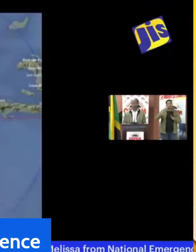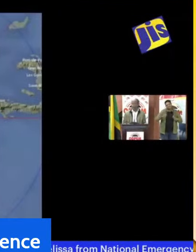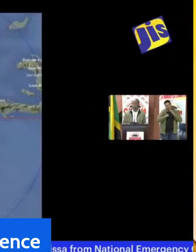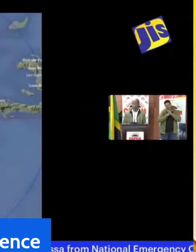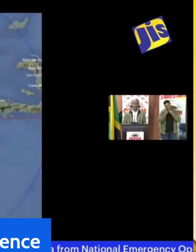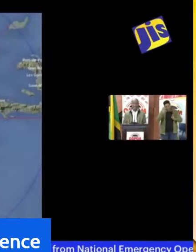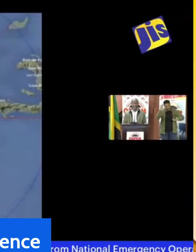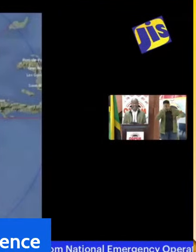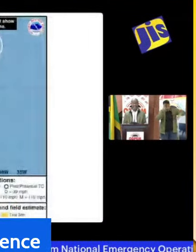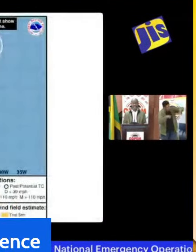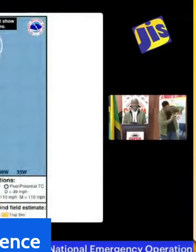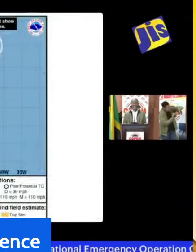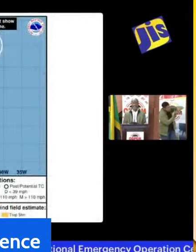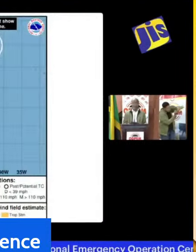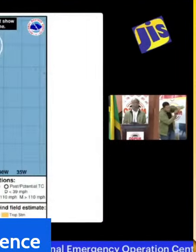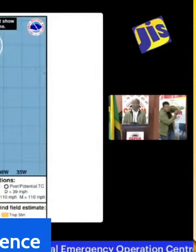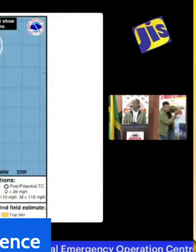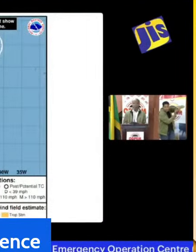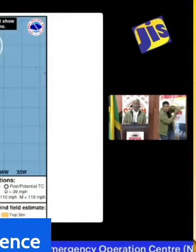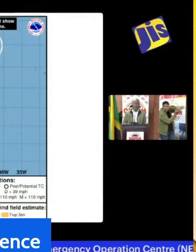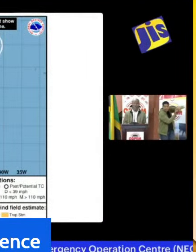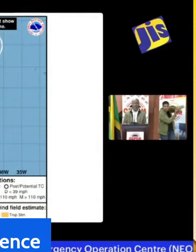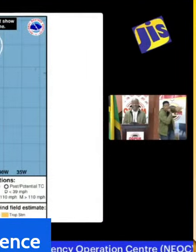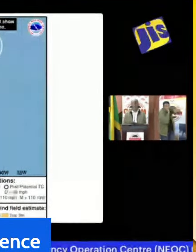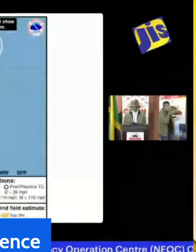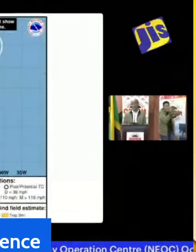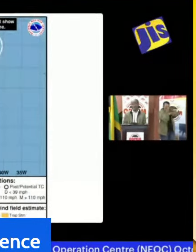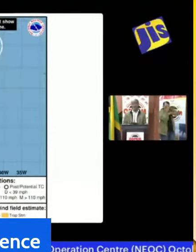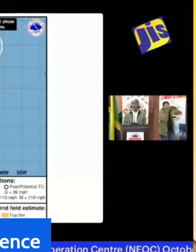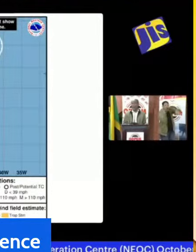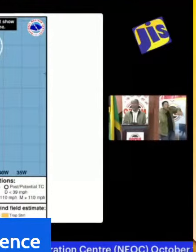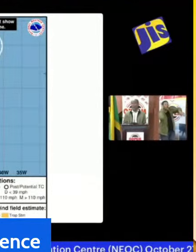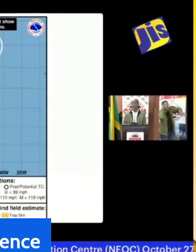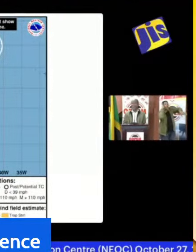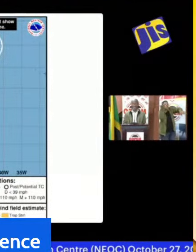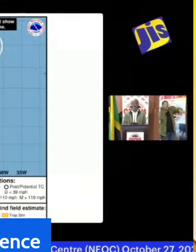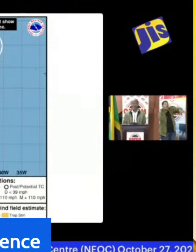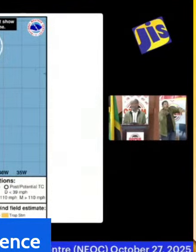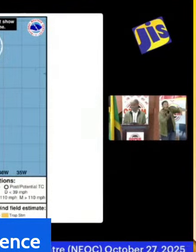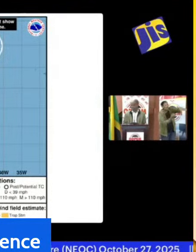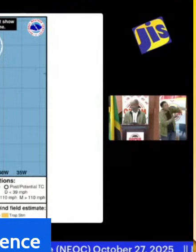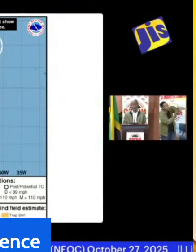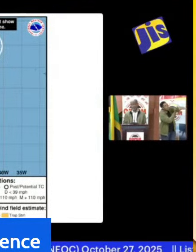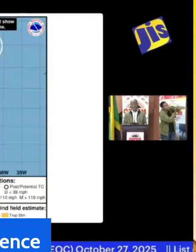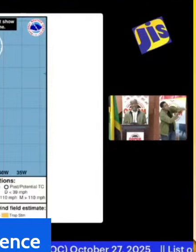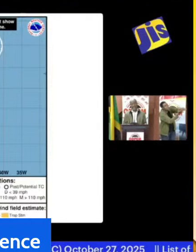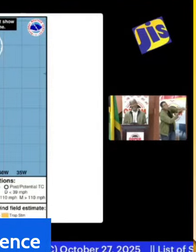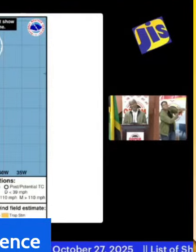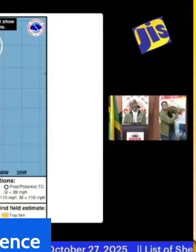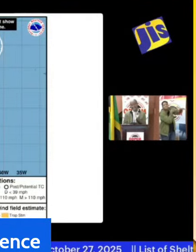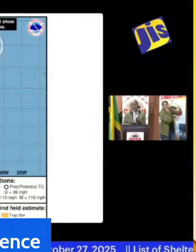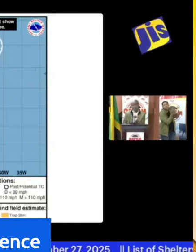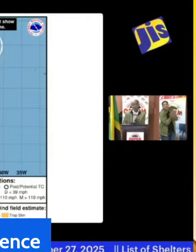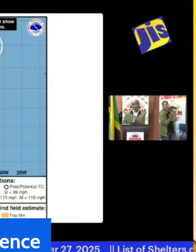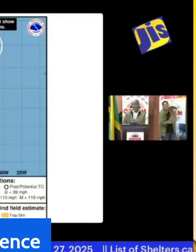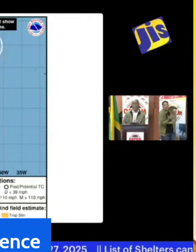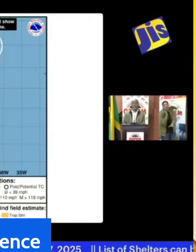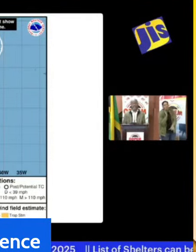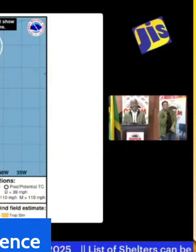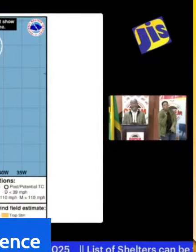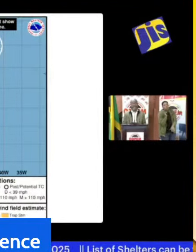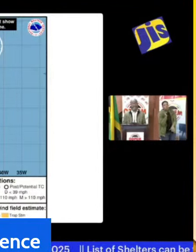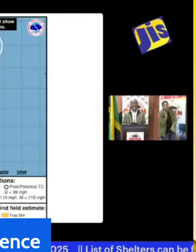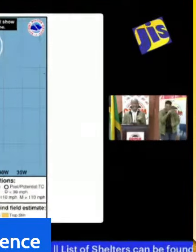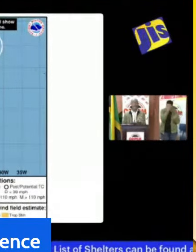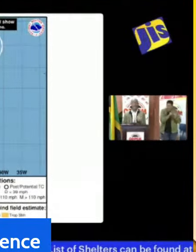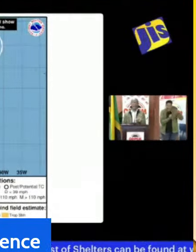move toward the coastline. And then by tomorrow morning, we expect that it will be making landfall. The exact point, we